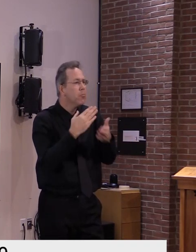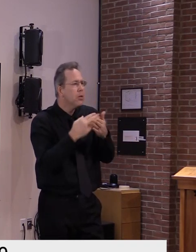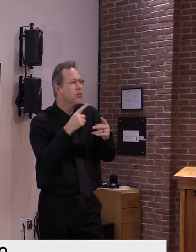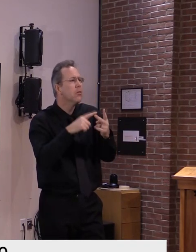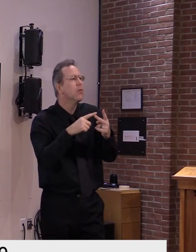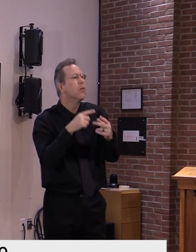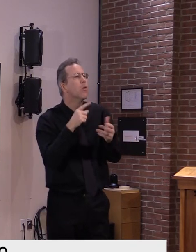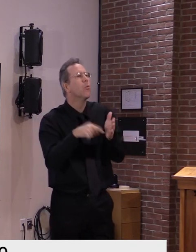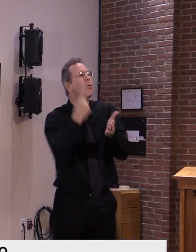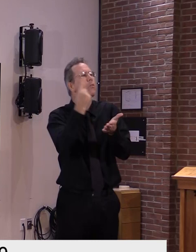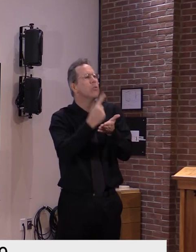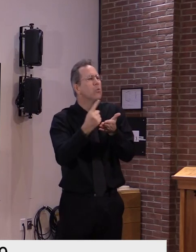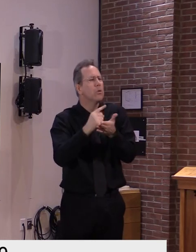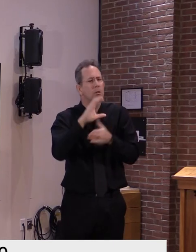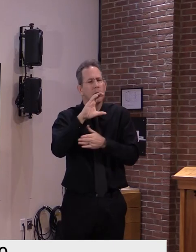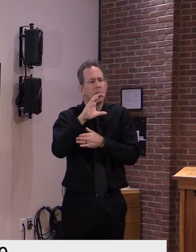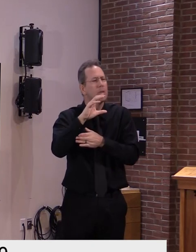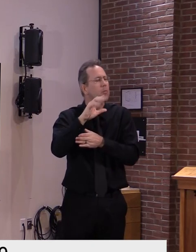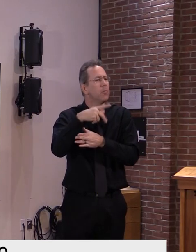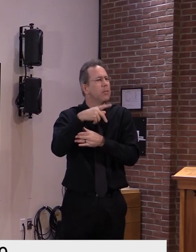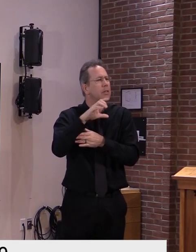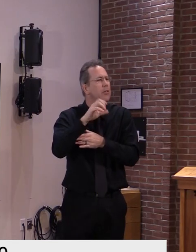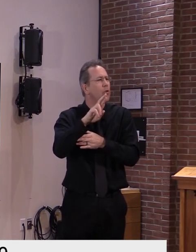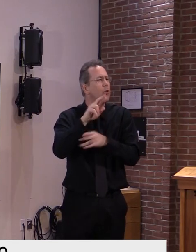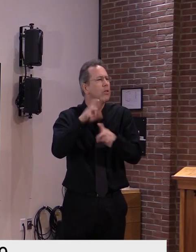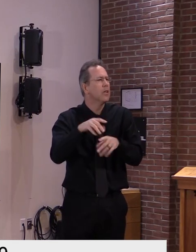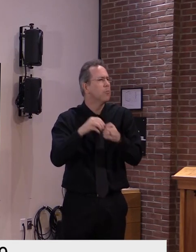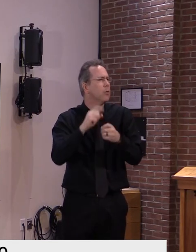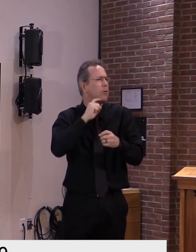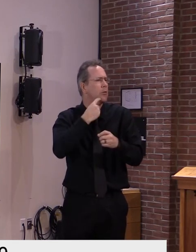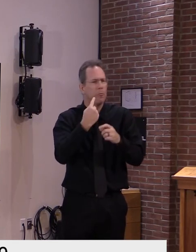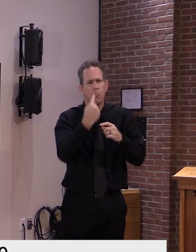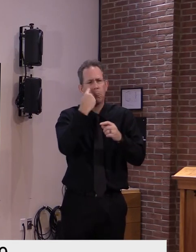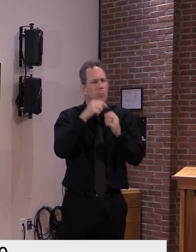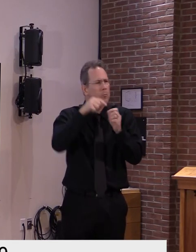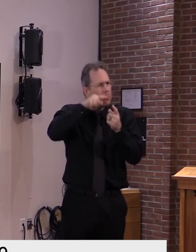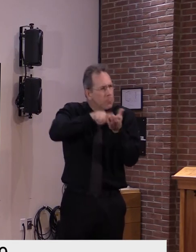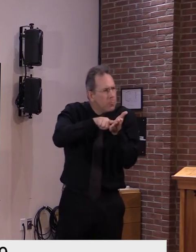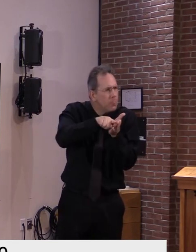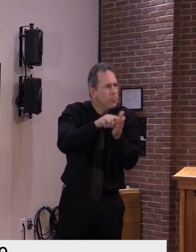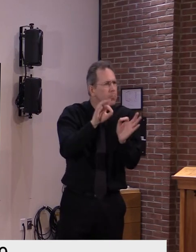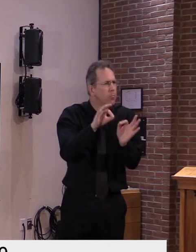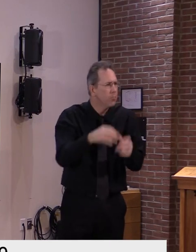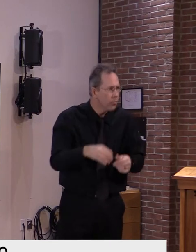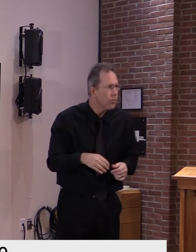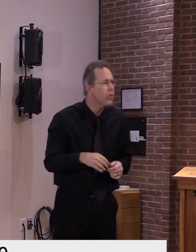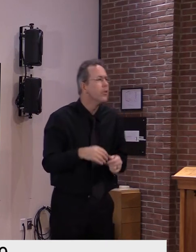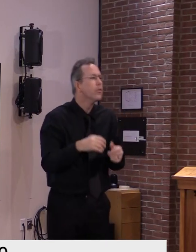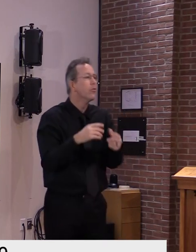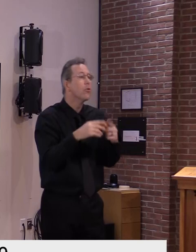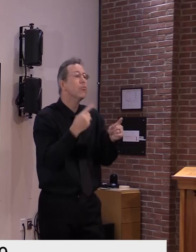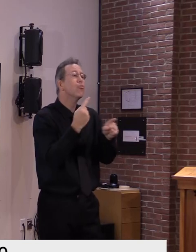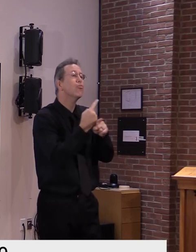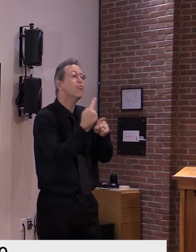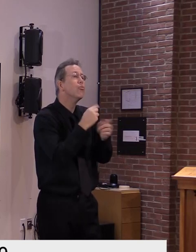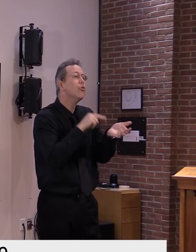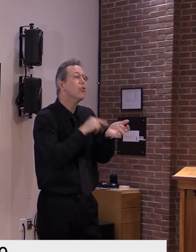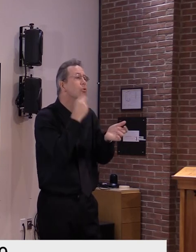care facilities, it used antigen tests for immediate identification in symptomatic